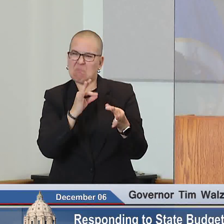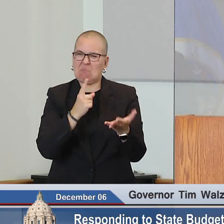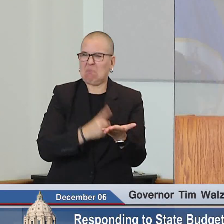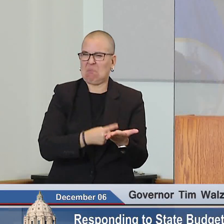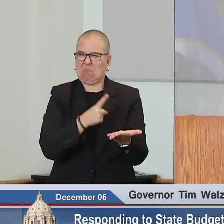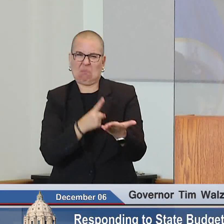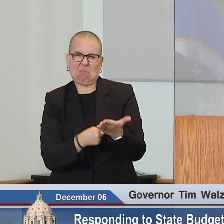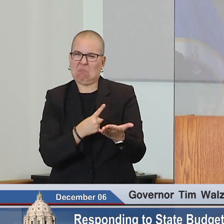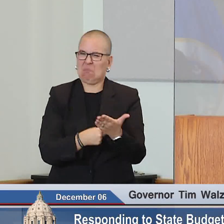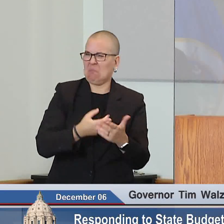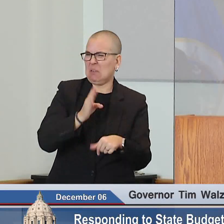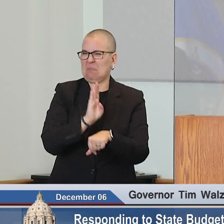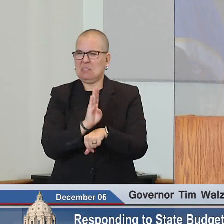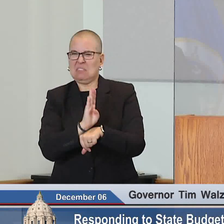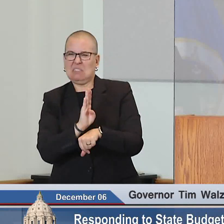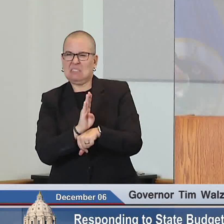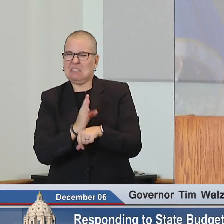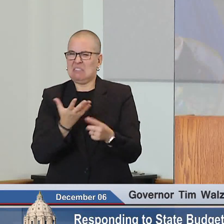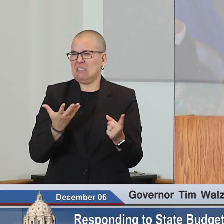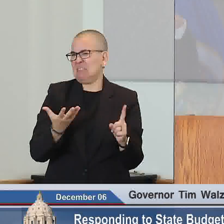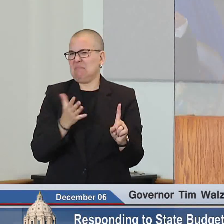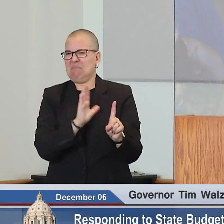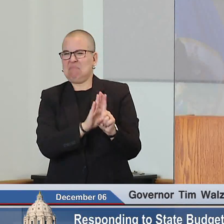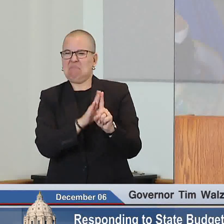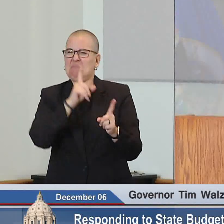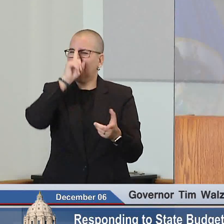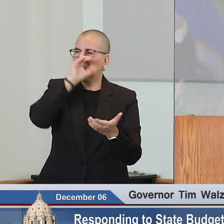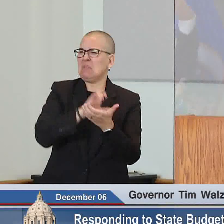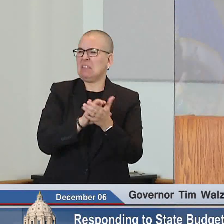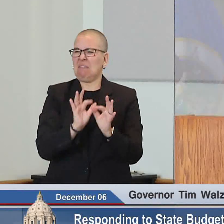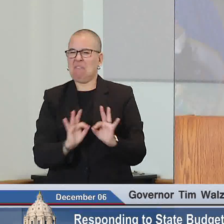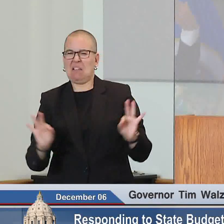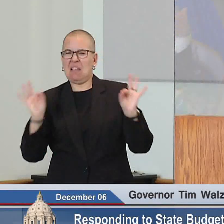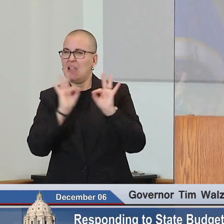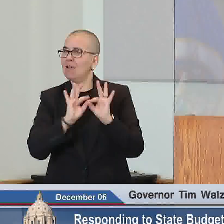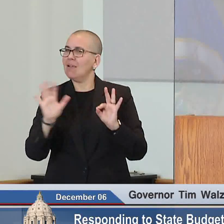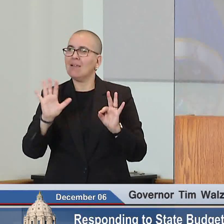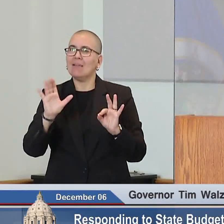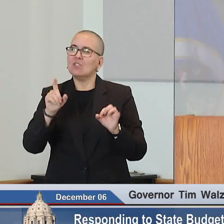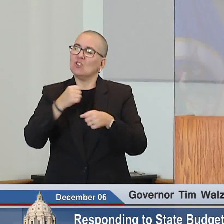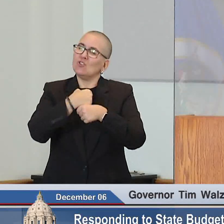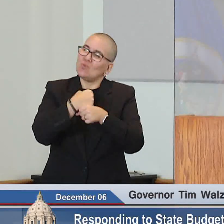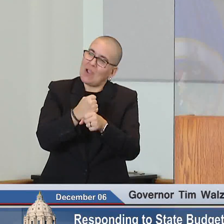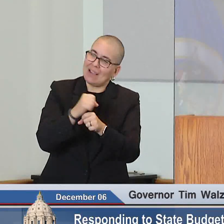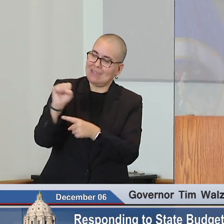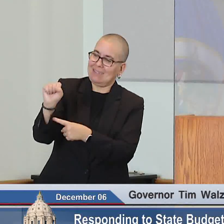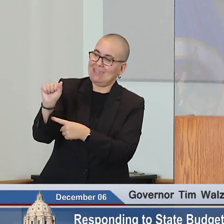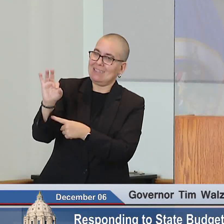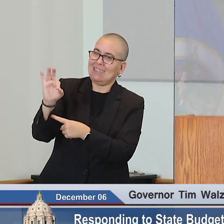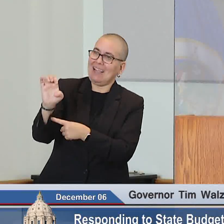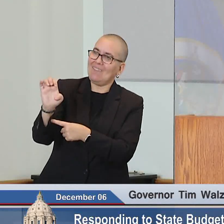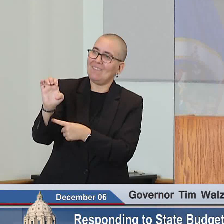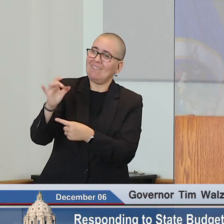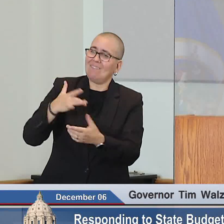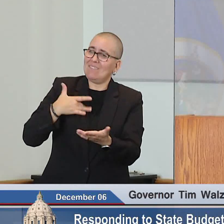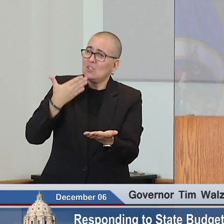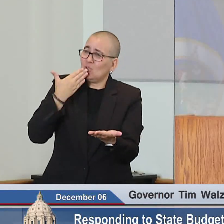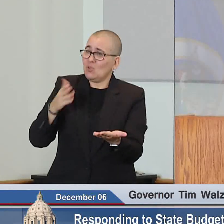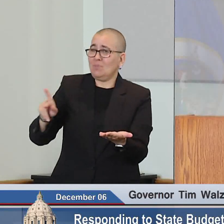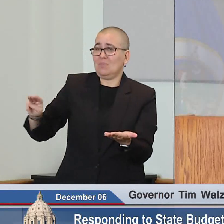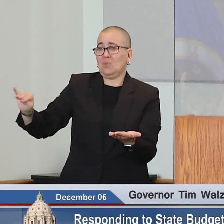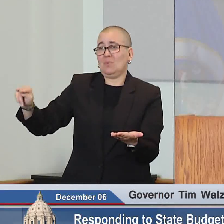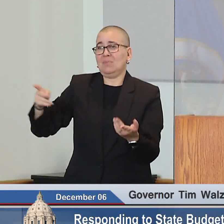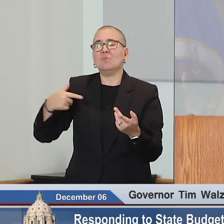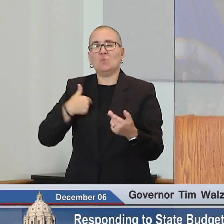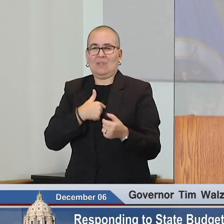ideological differences, rather than creating a safe space where everybody's welcome here, Minnesota can do that well, and